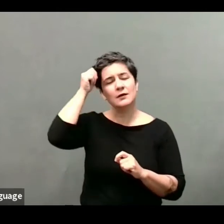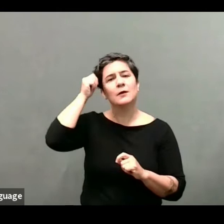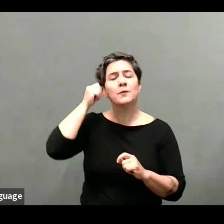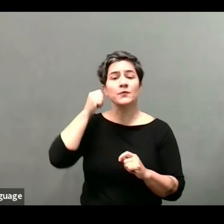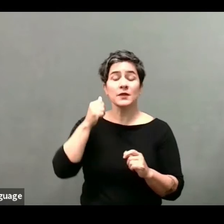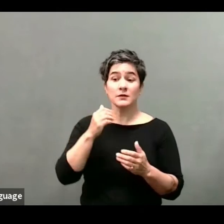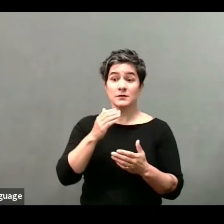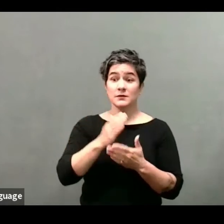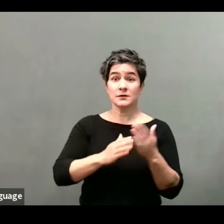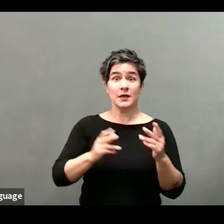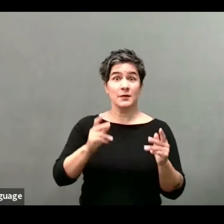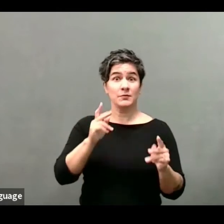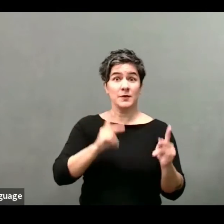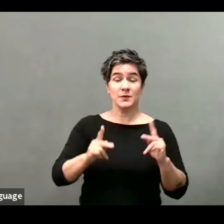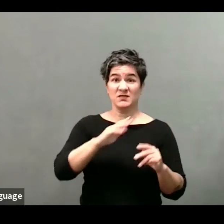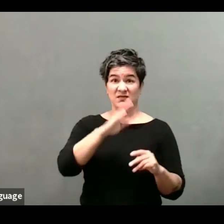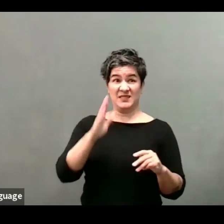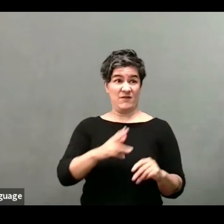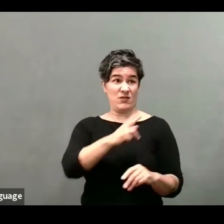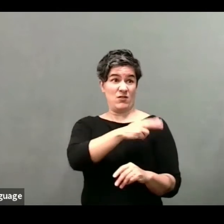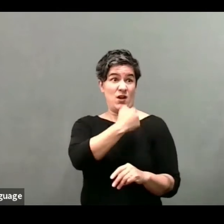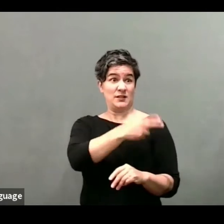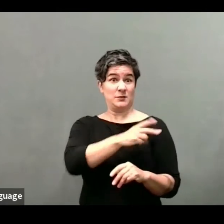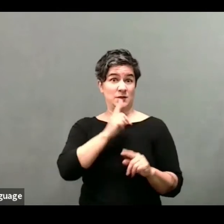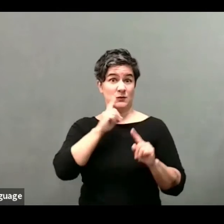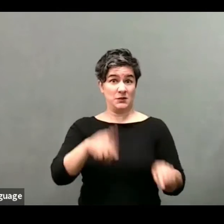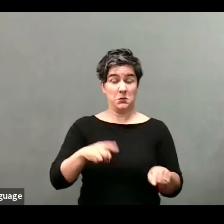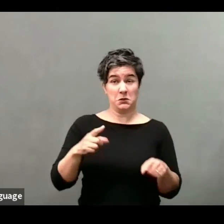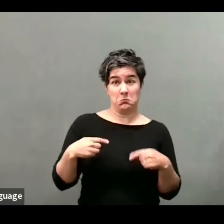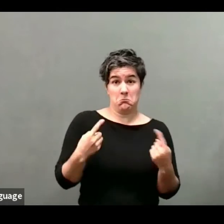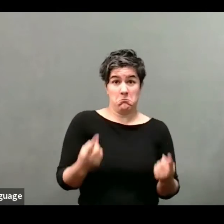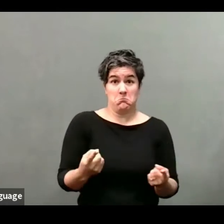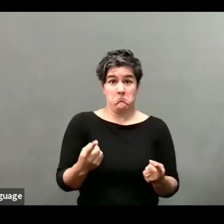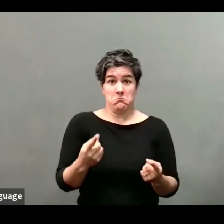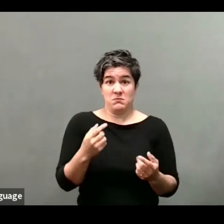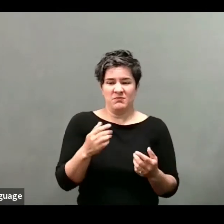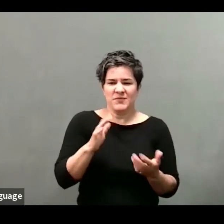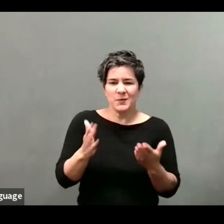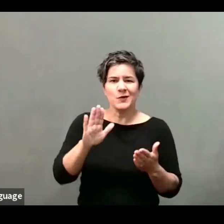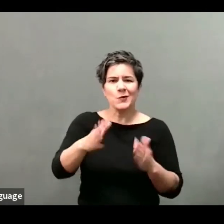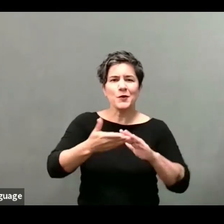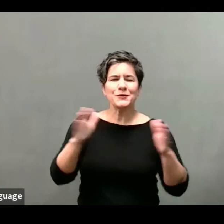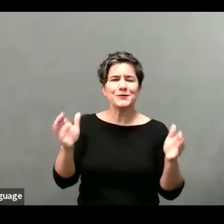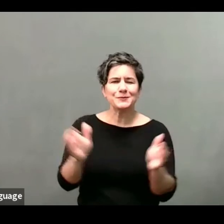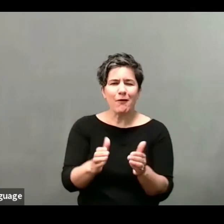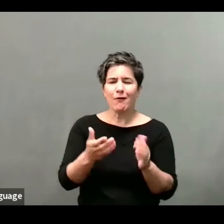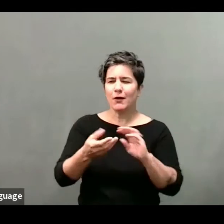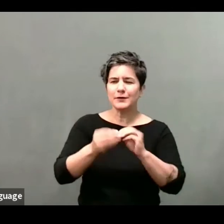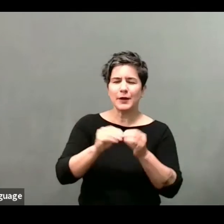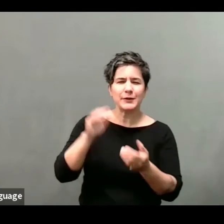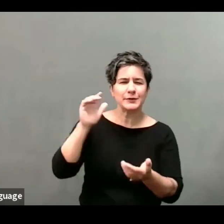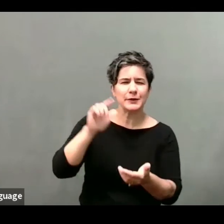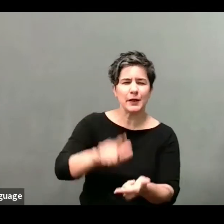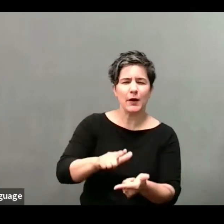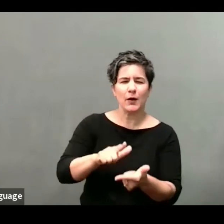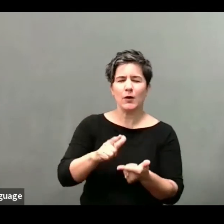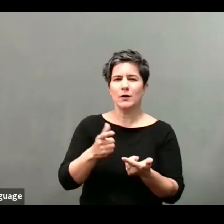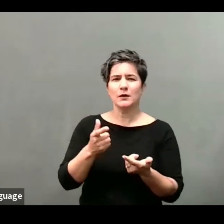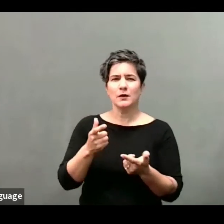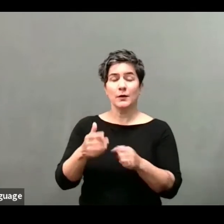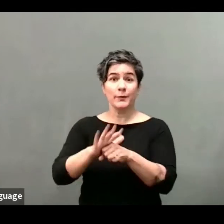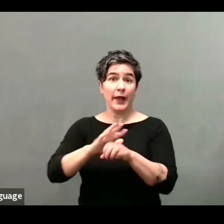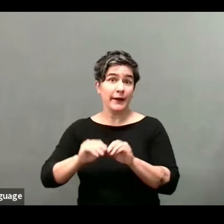chance to do hospital response, either because of numbers in your community or because of